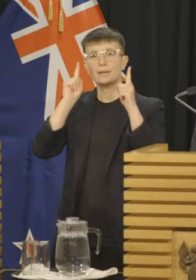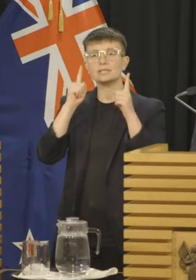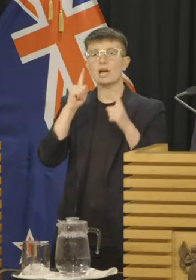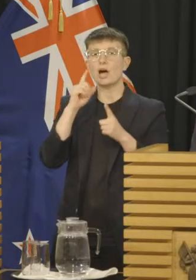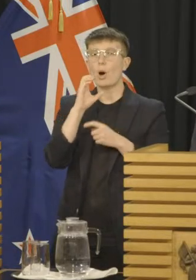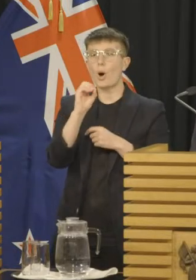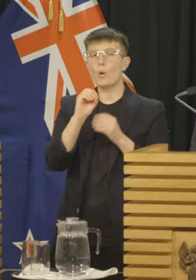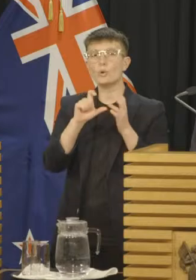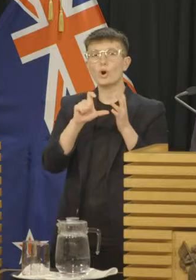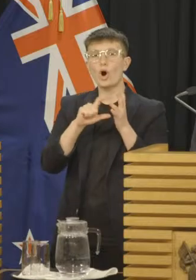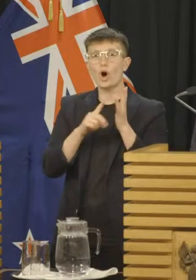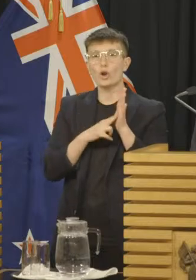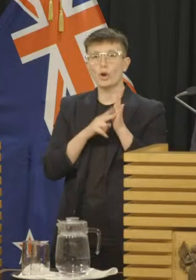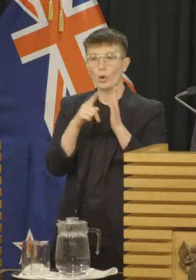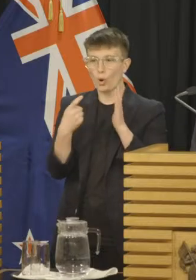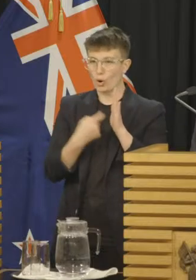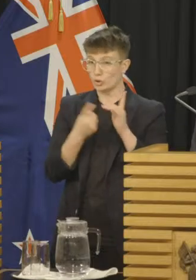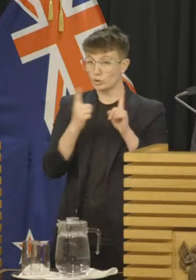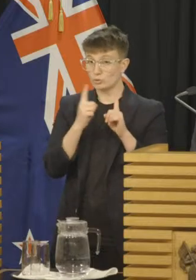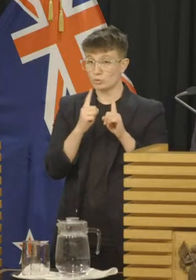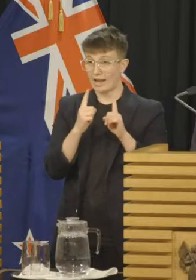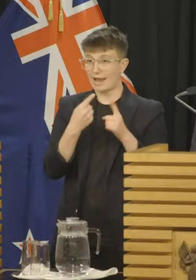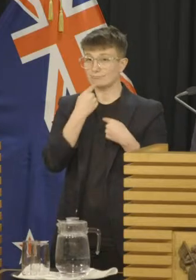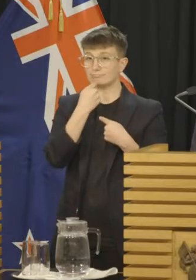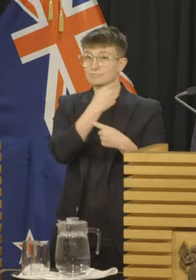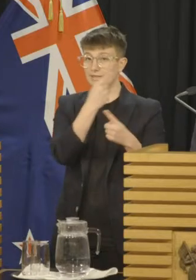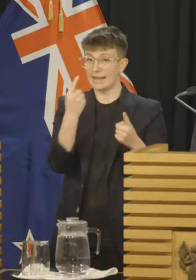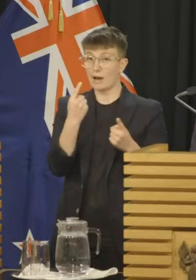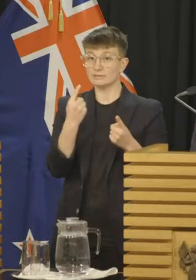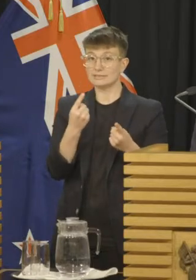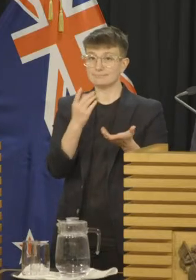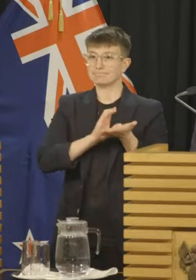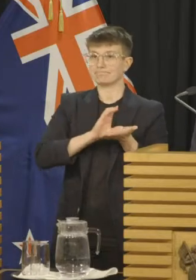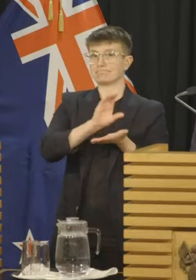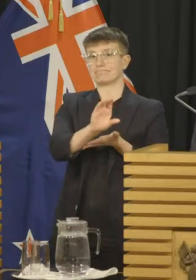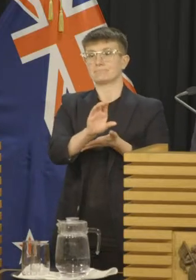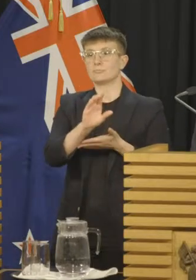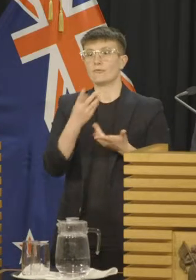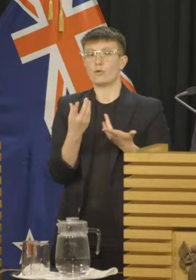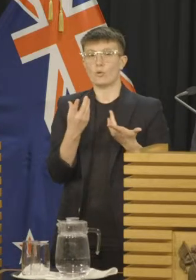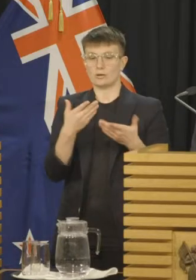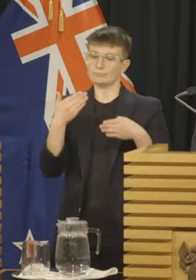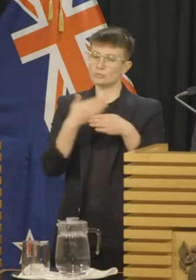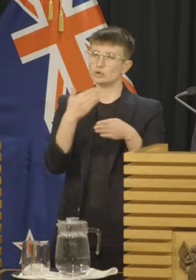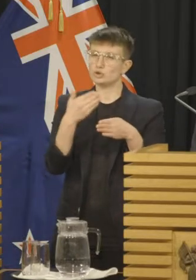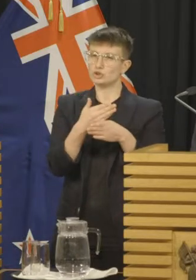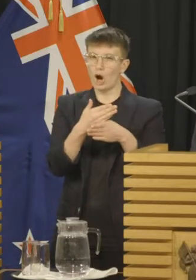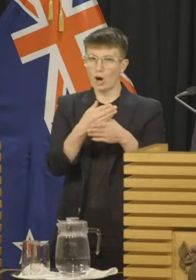connect 10,000 New Zealanders to food and fibre jobs over the next 4 years, aptly named